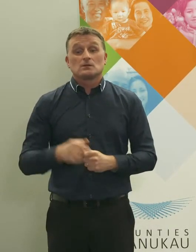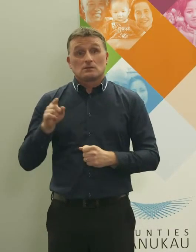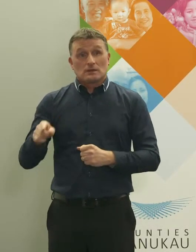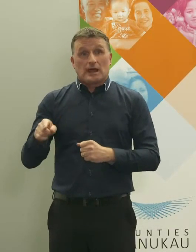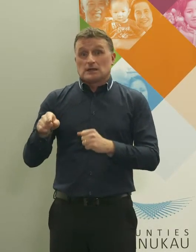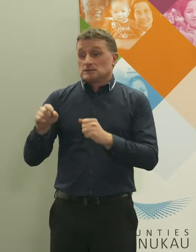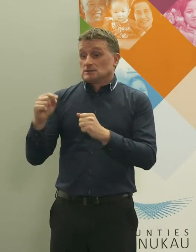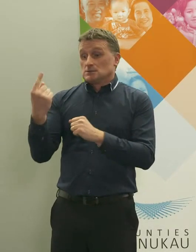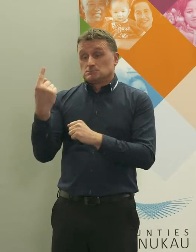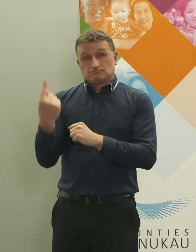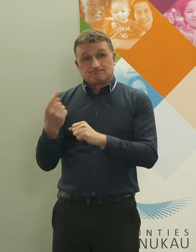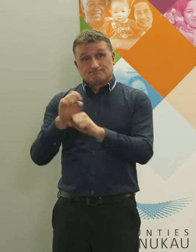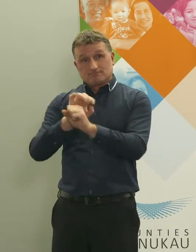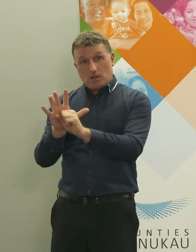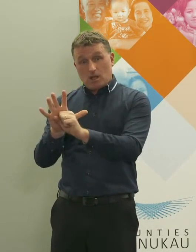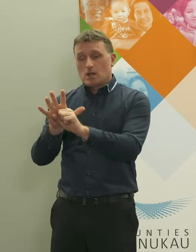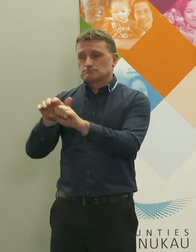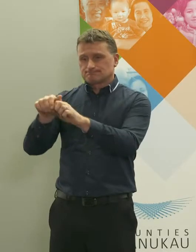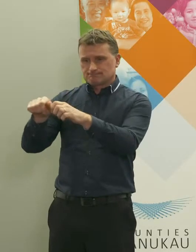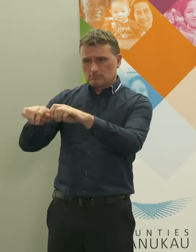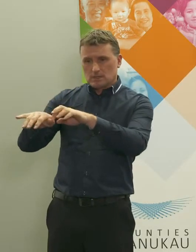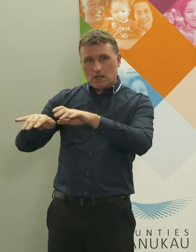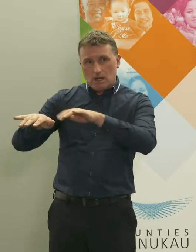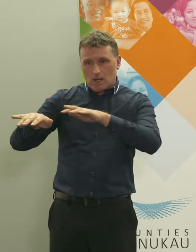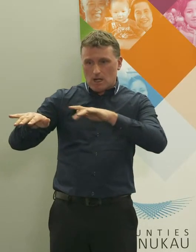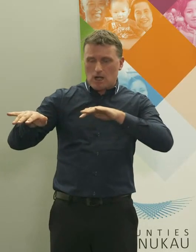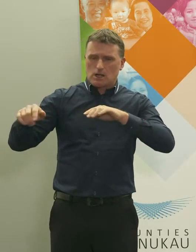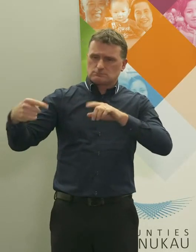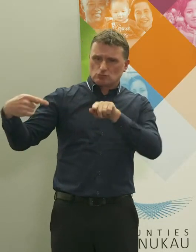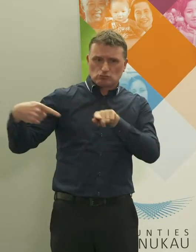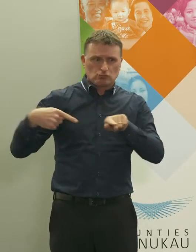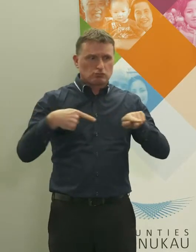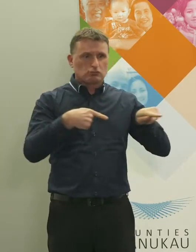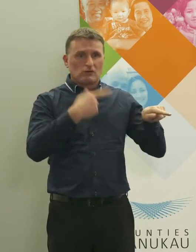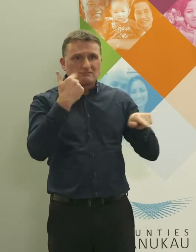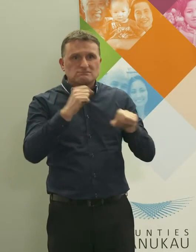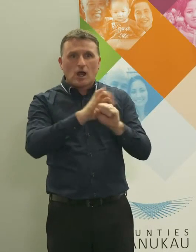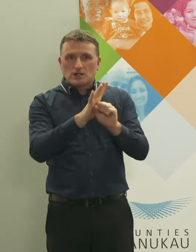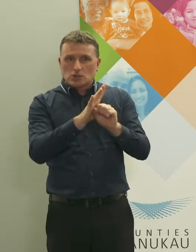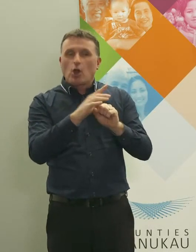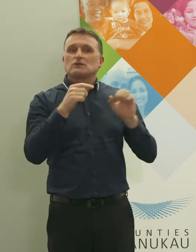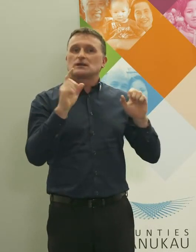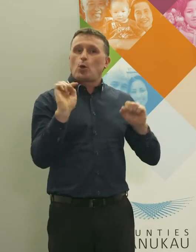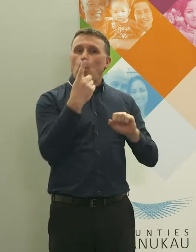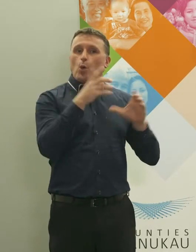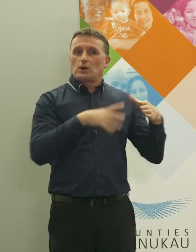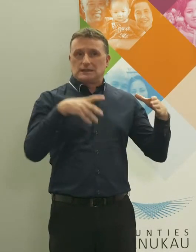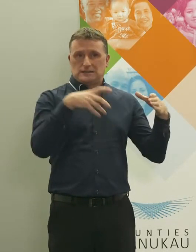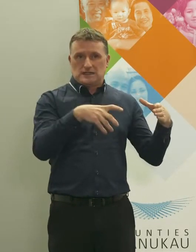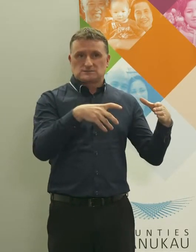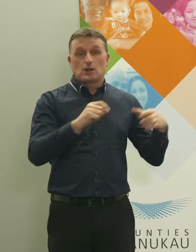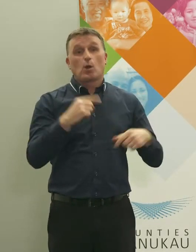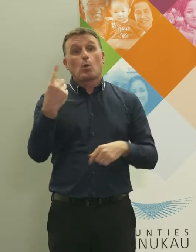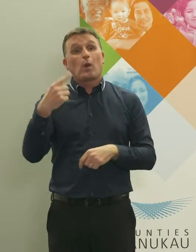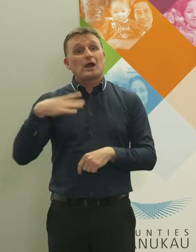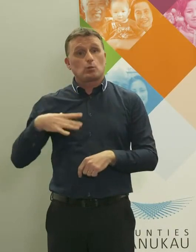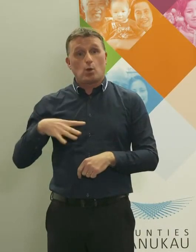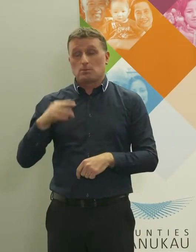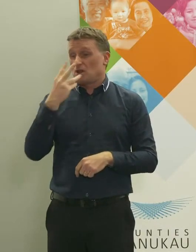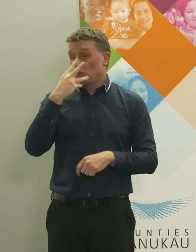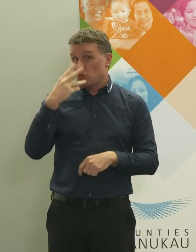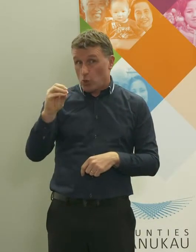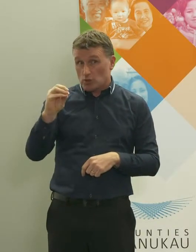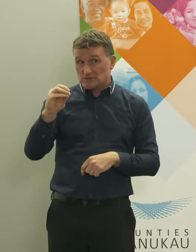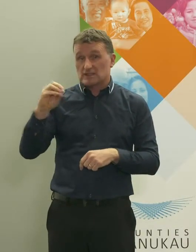to the Auckland cluster. The case in managed isolation is a woman in her 30s who arrived from the Philippines via